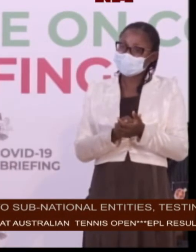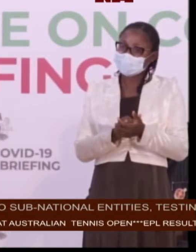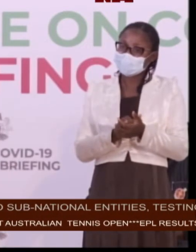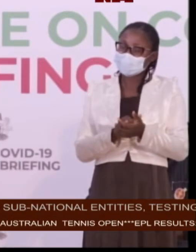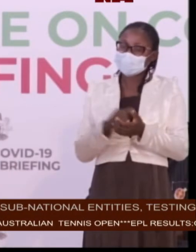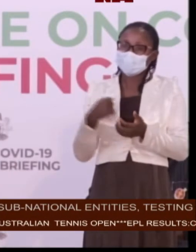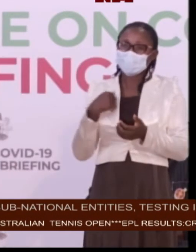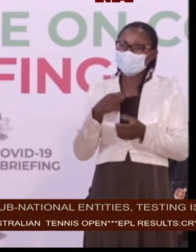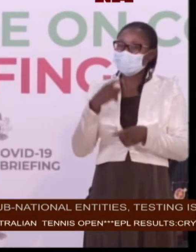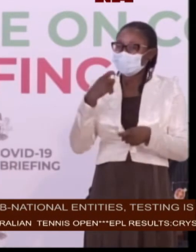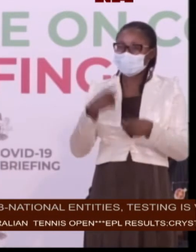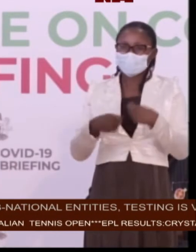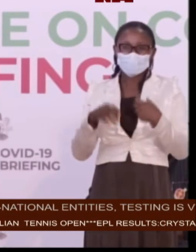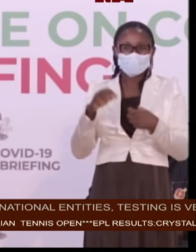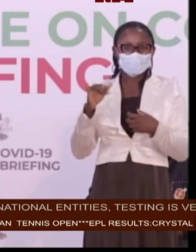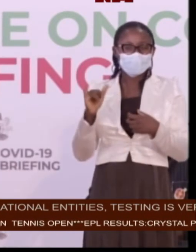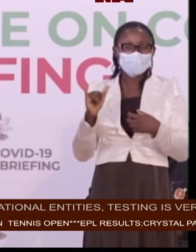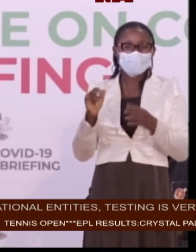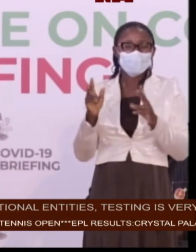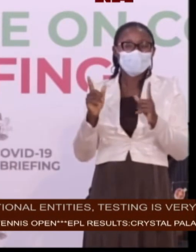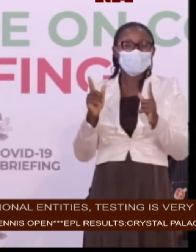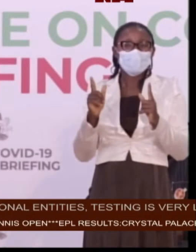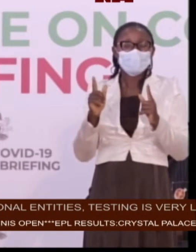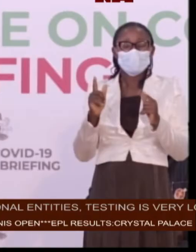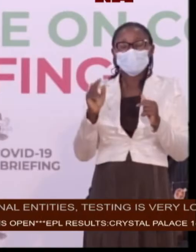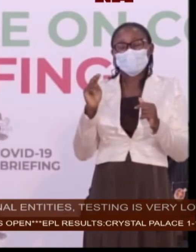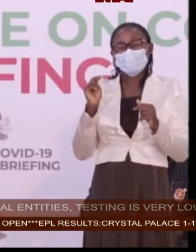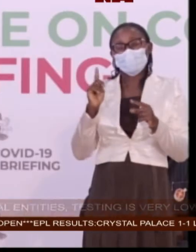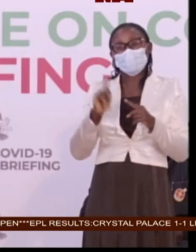we hardly need to make use of